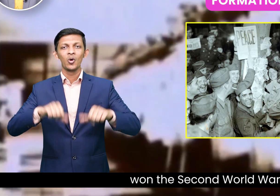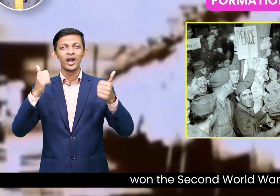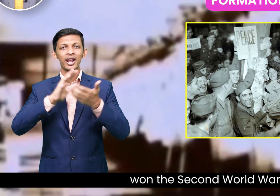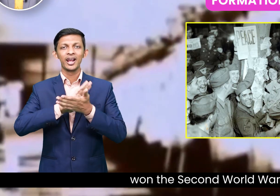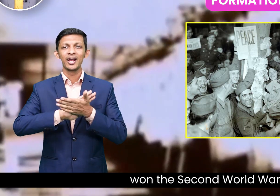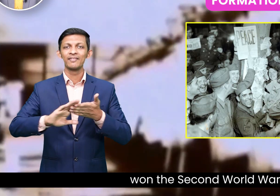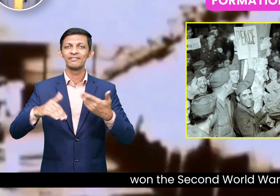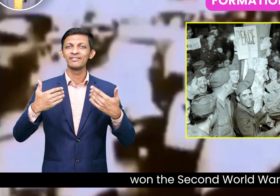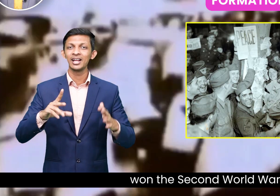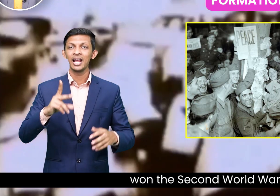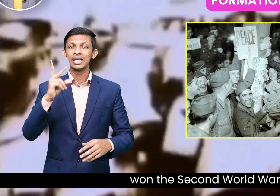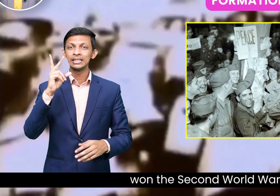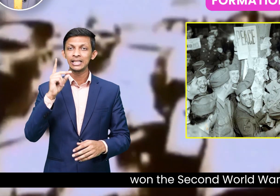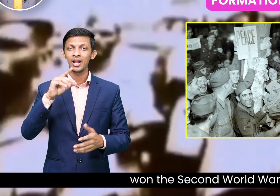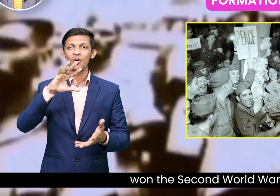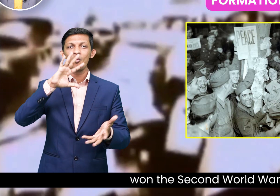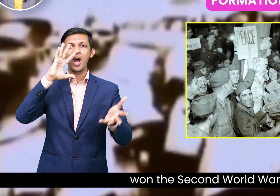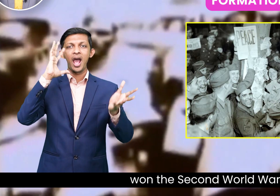War.